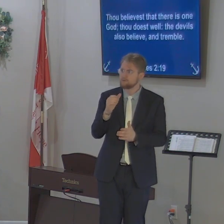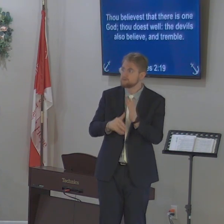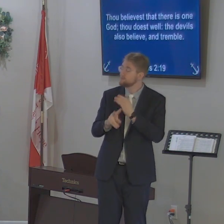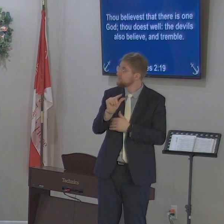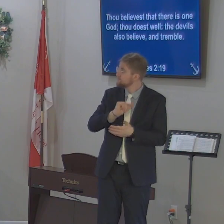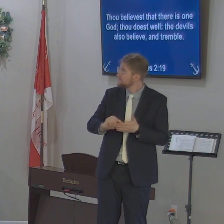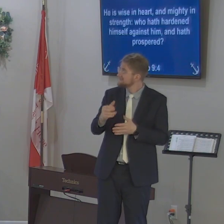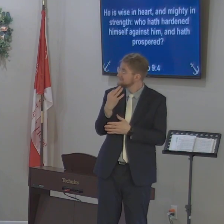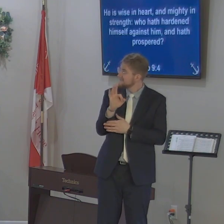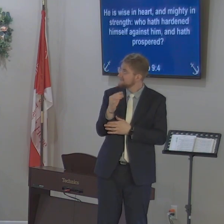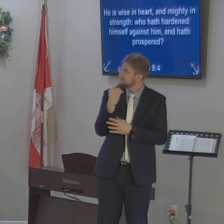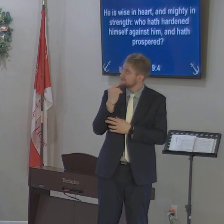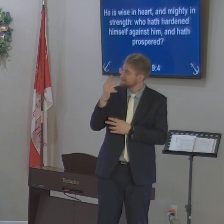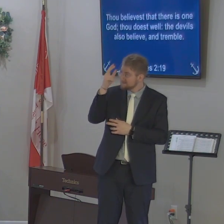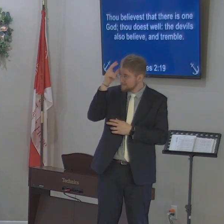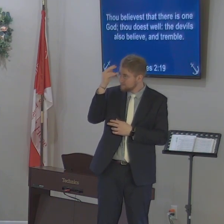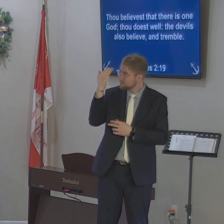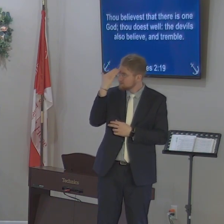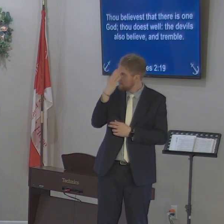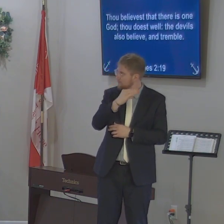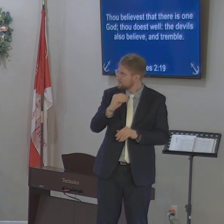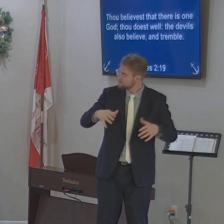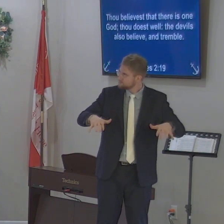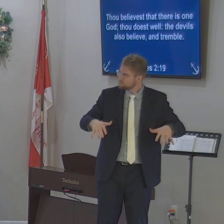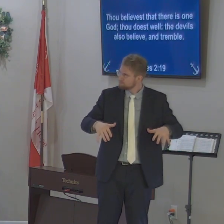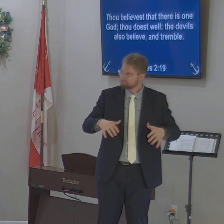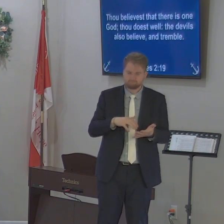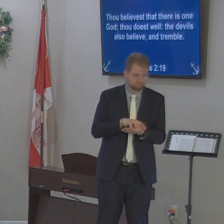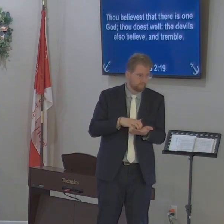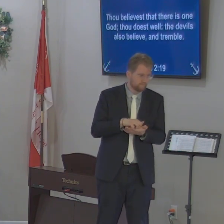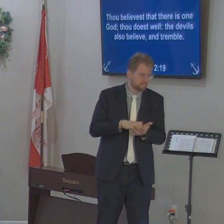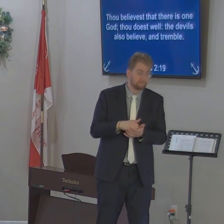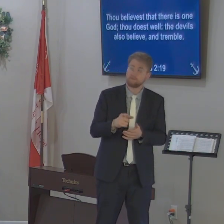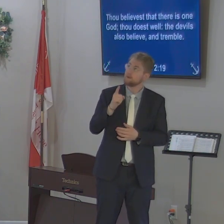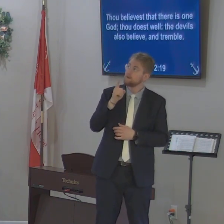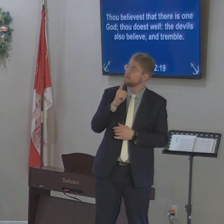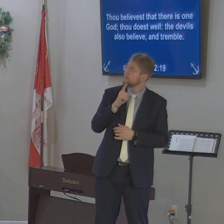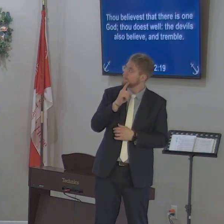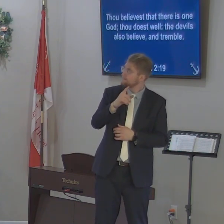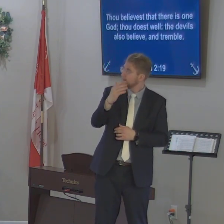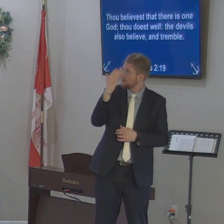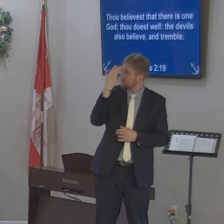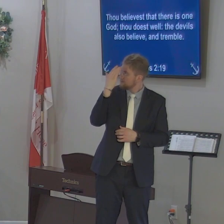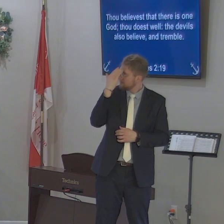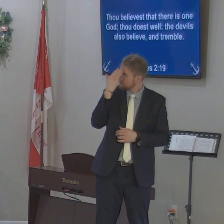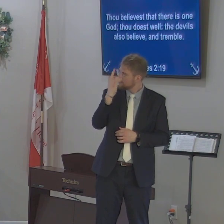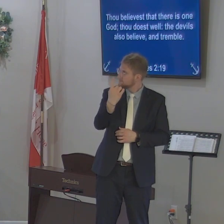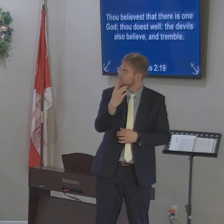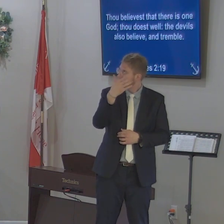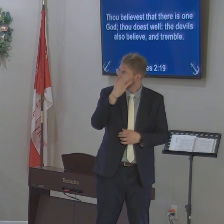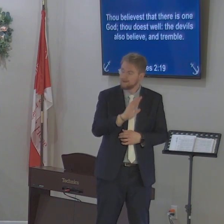know and tremble. Thou believest that there is one God, thou doest well. The devils also believe and tremble.